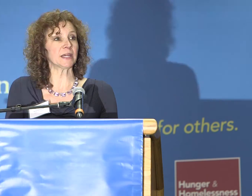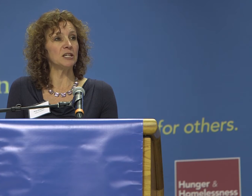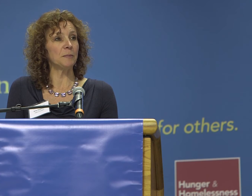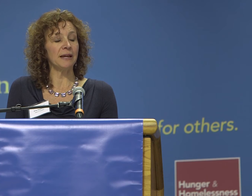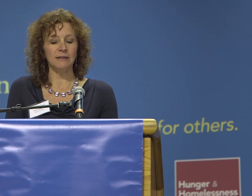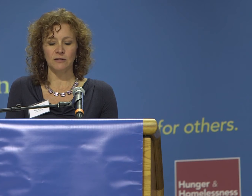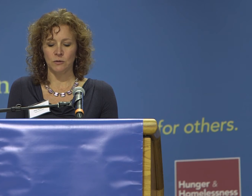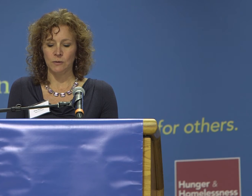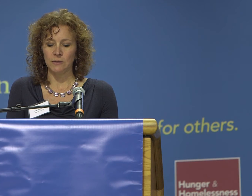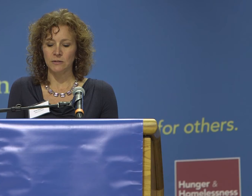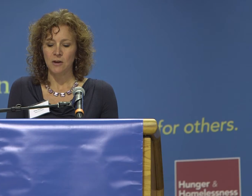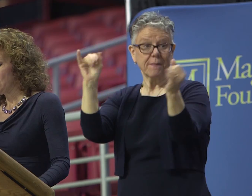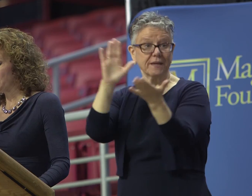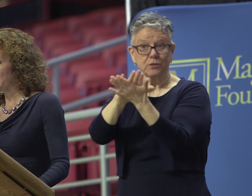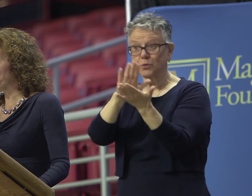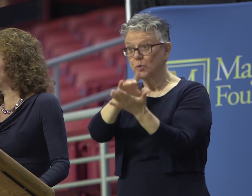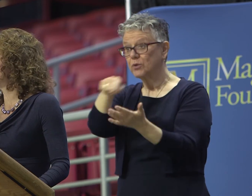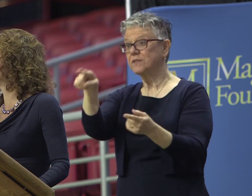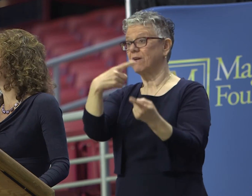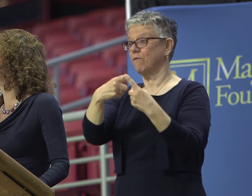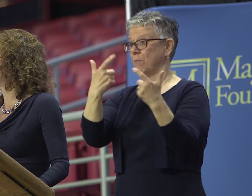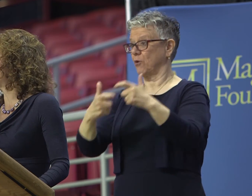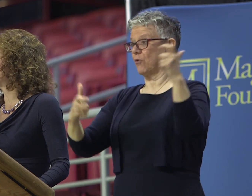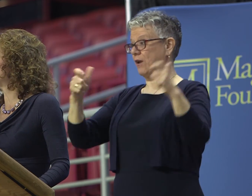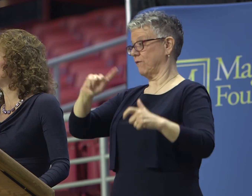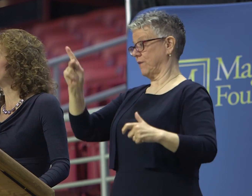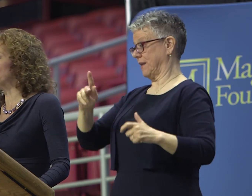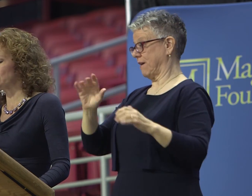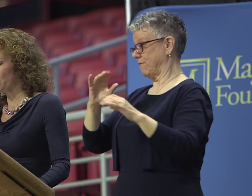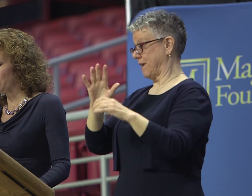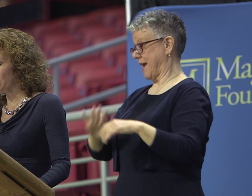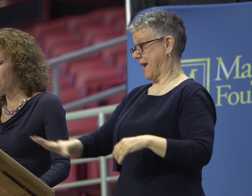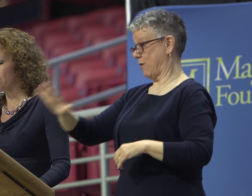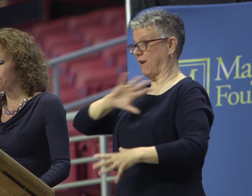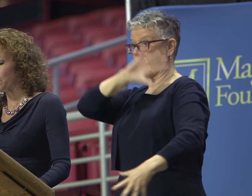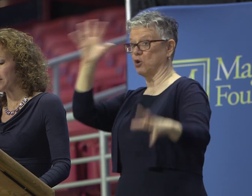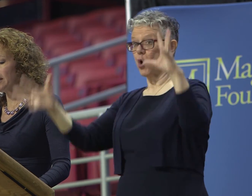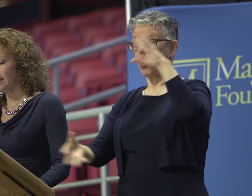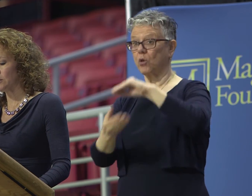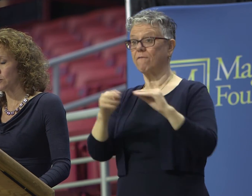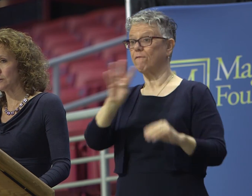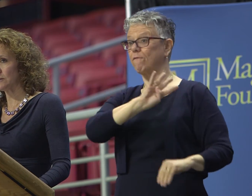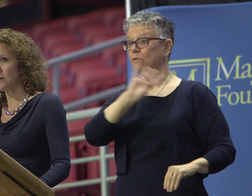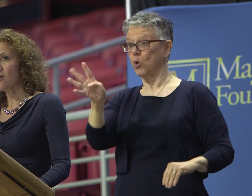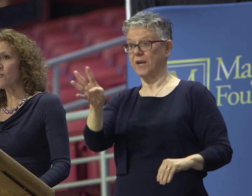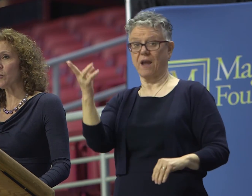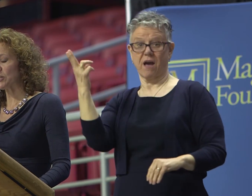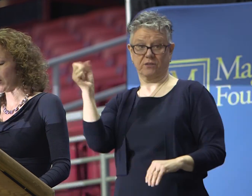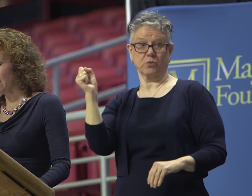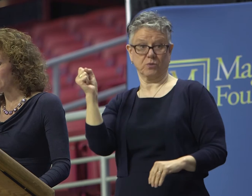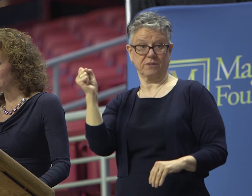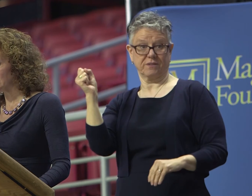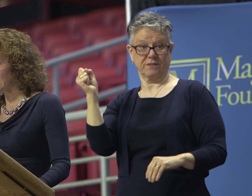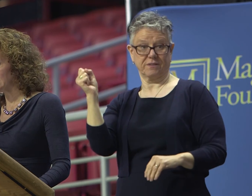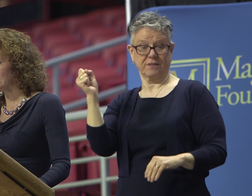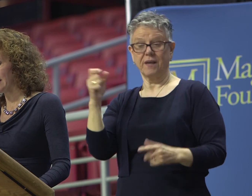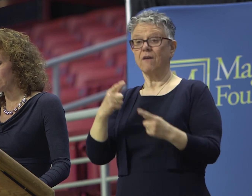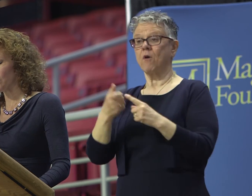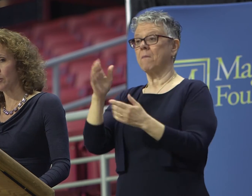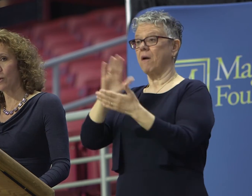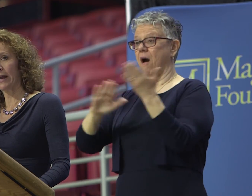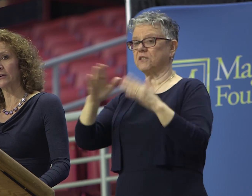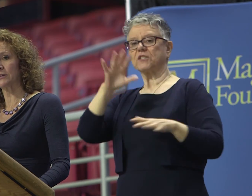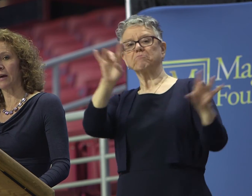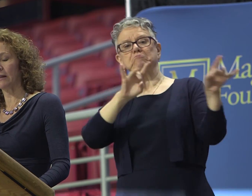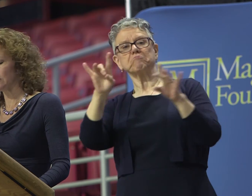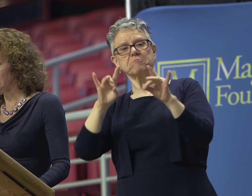10 more independent schools from the greater Philadelphia area for a total of 40 high schools from which colleges can select